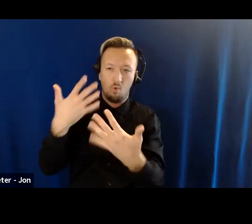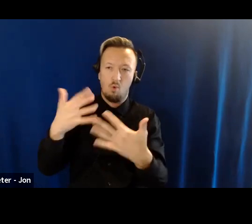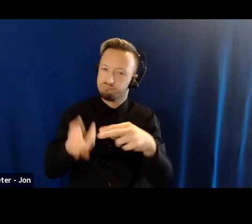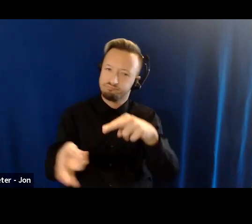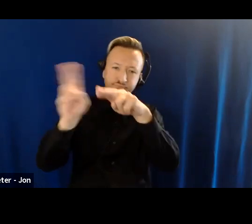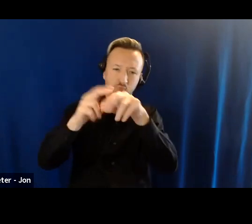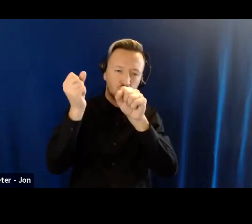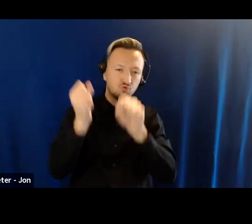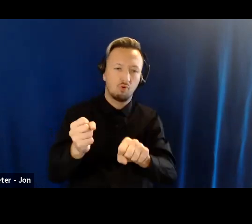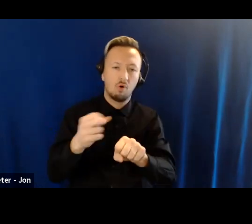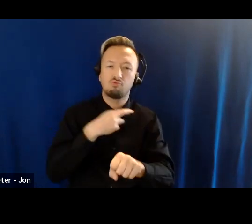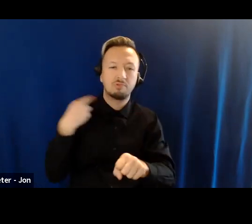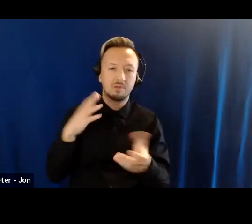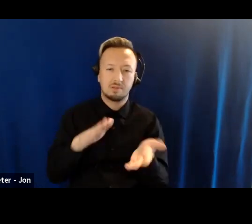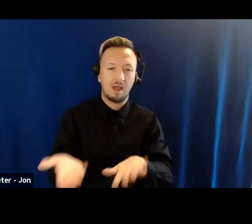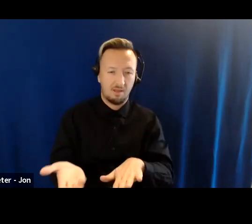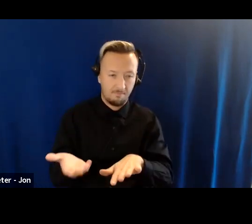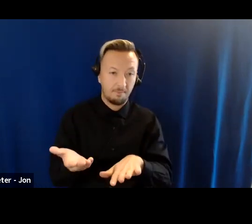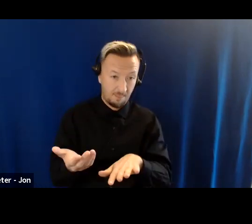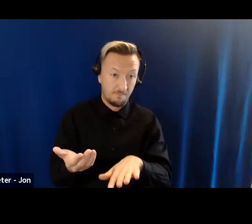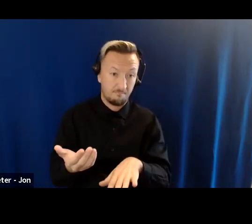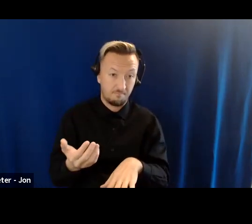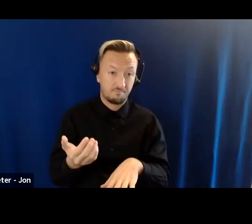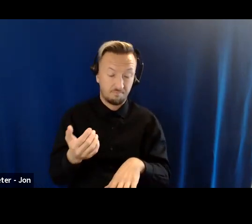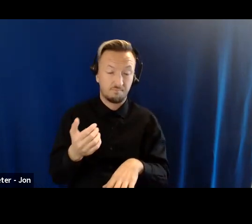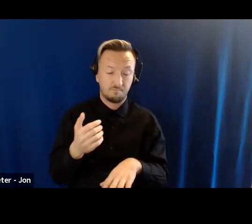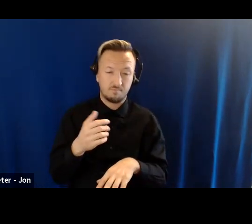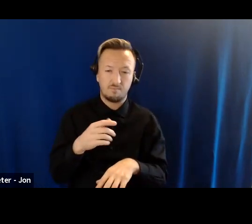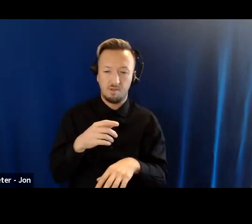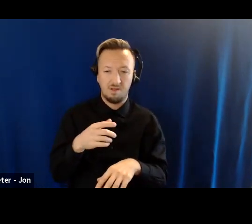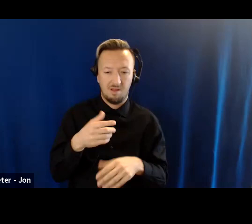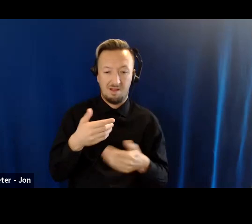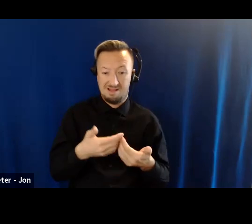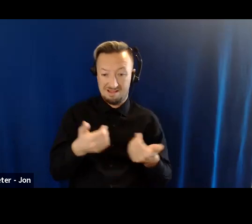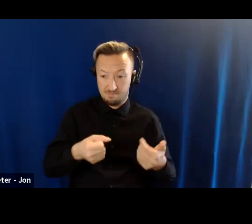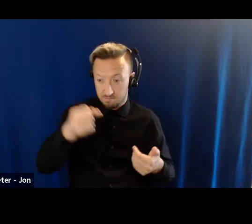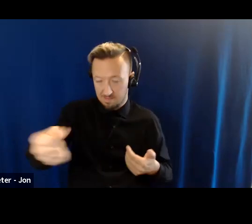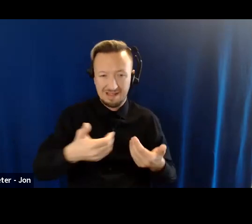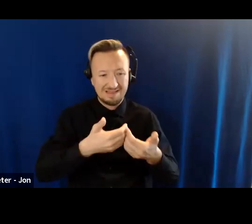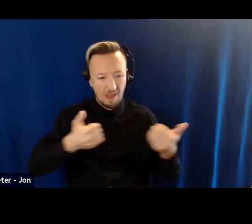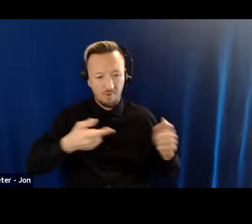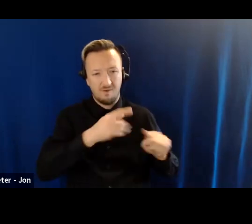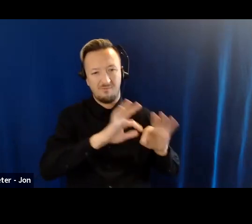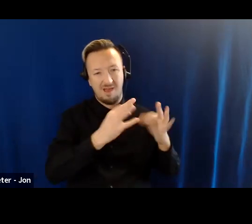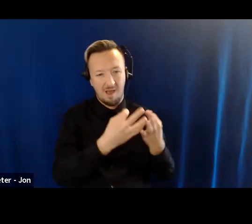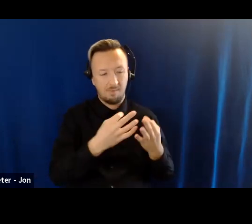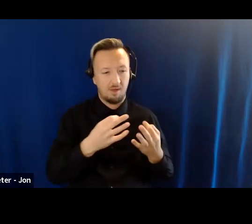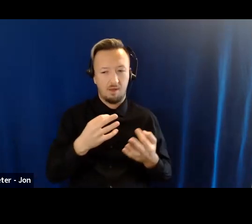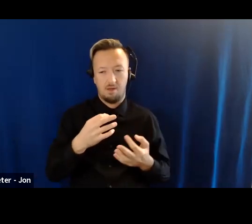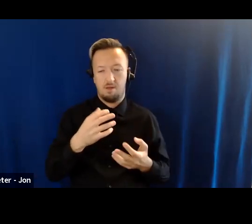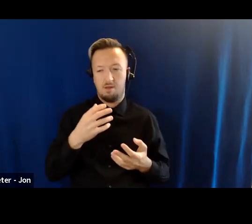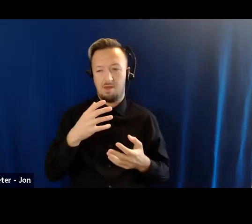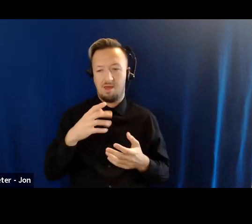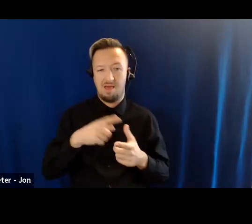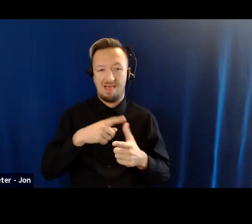people get separated from their loved ones. They get institutionalized. They wouldn't be able to get out. Then sometimes would